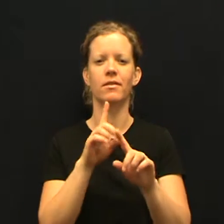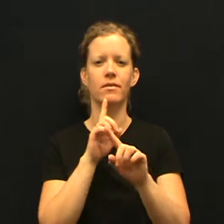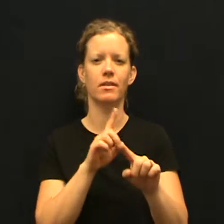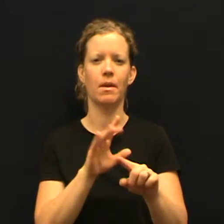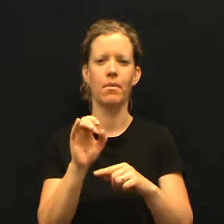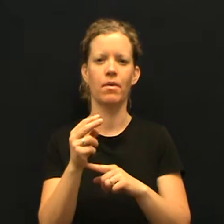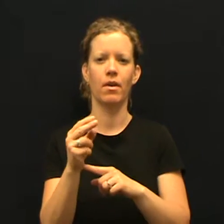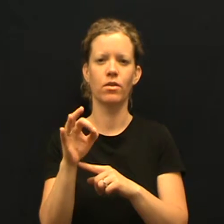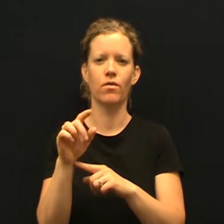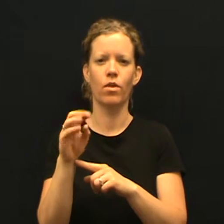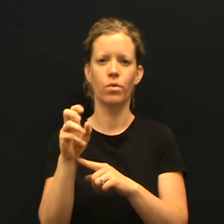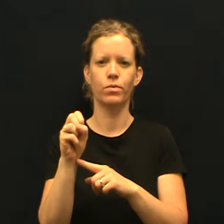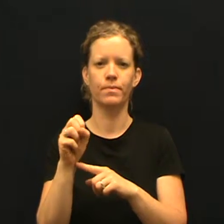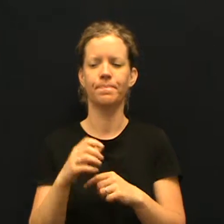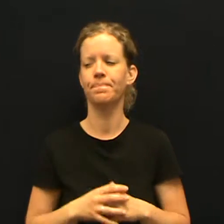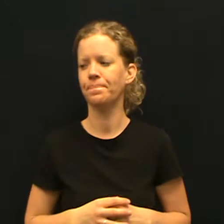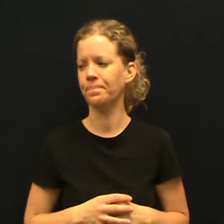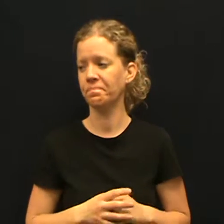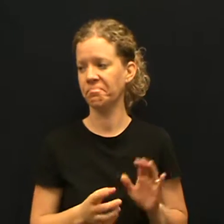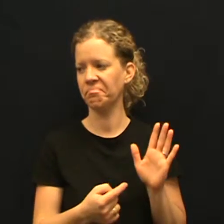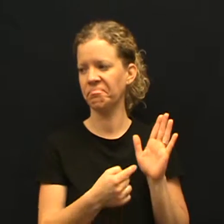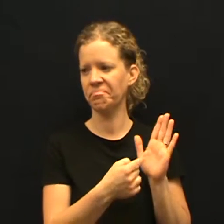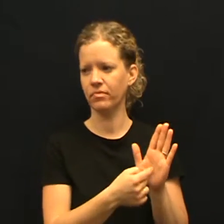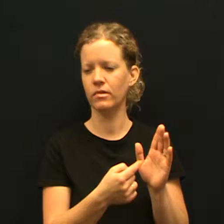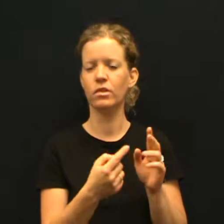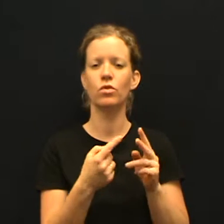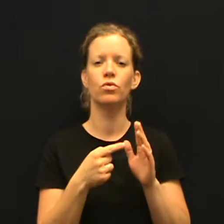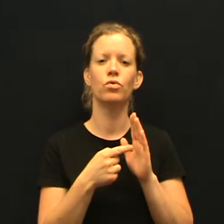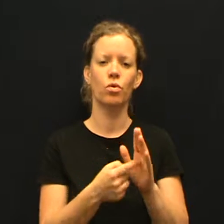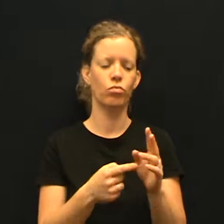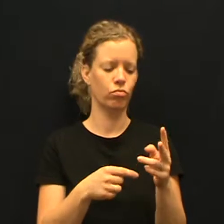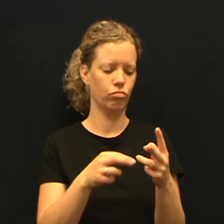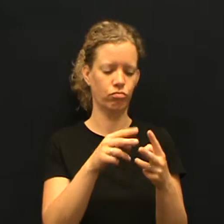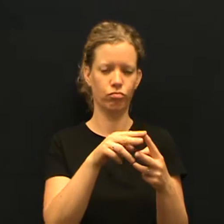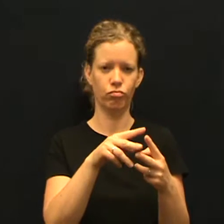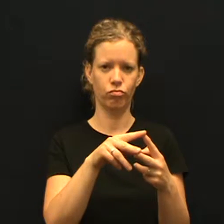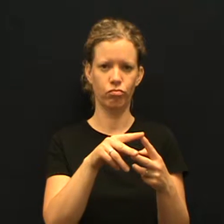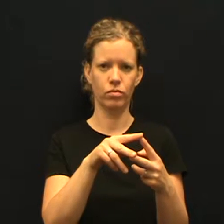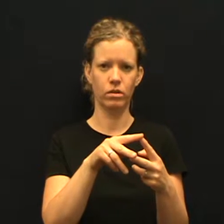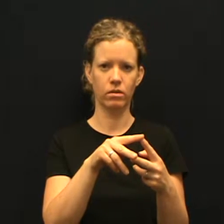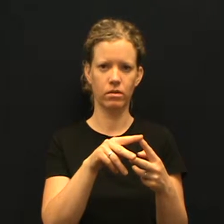So this is a slide that shows those two things, and this would be the cash